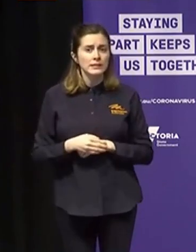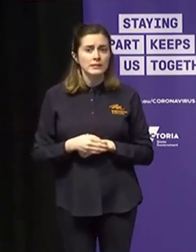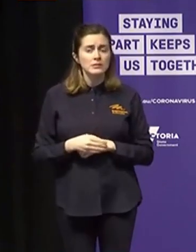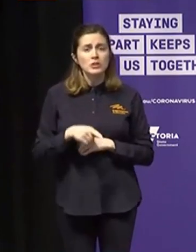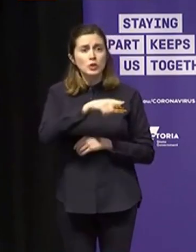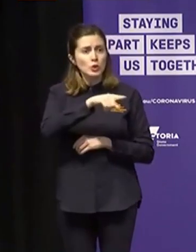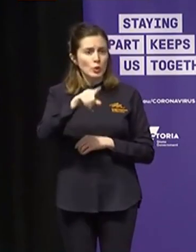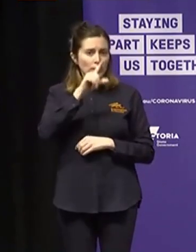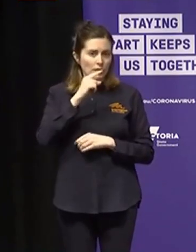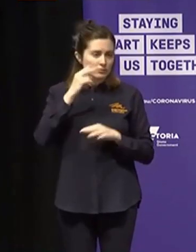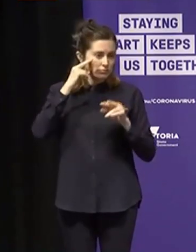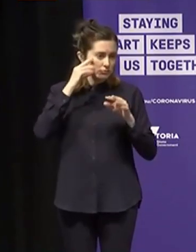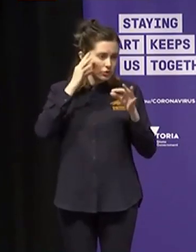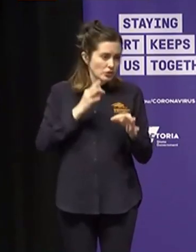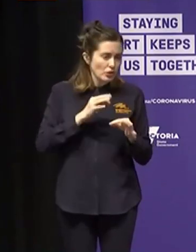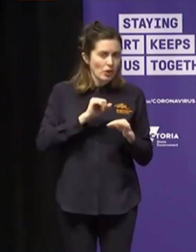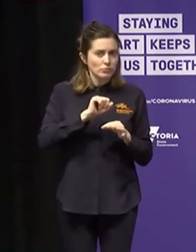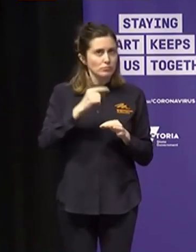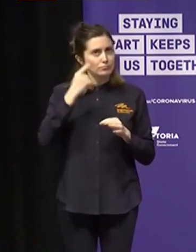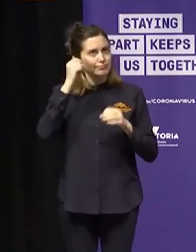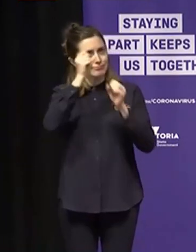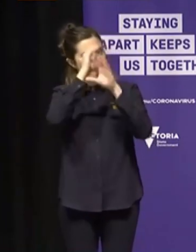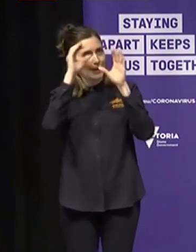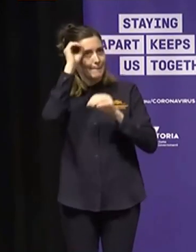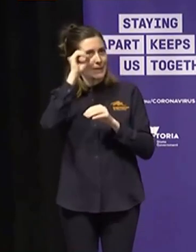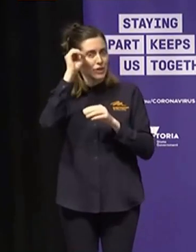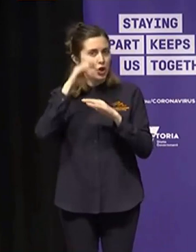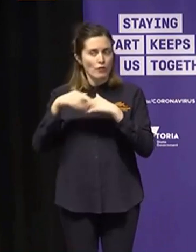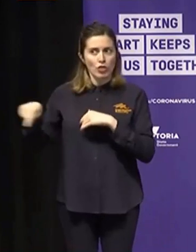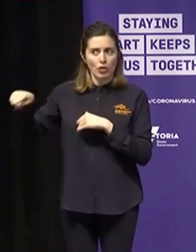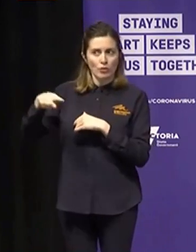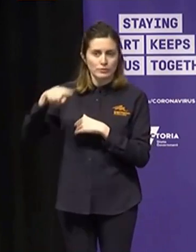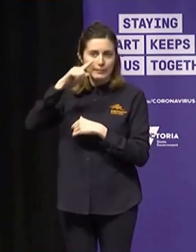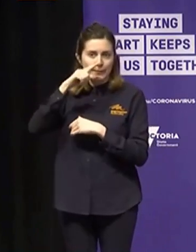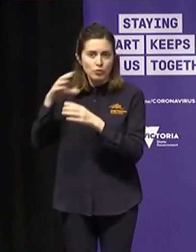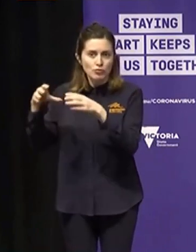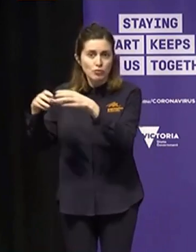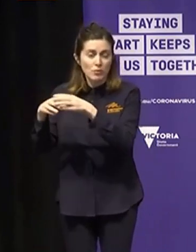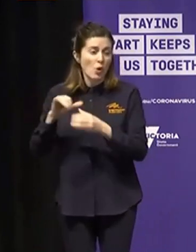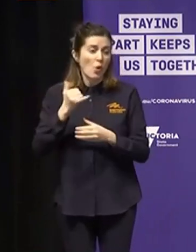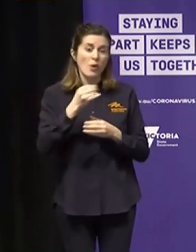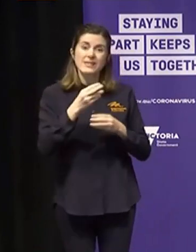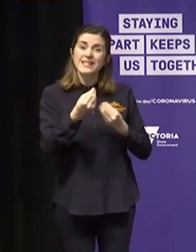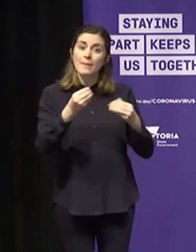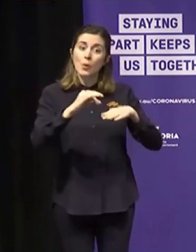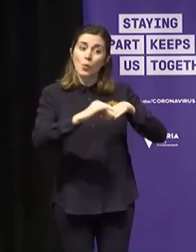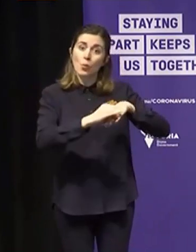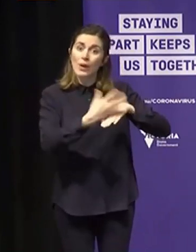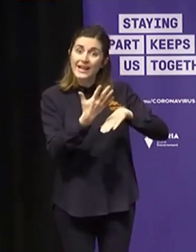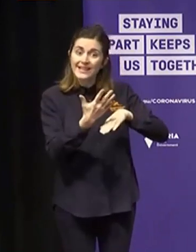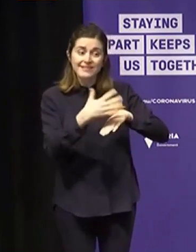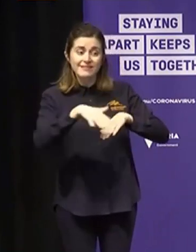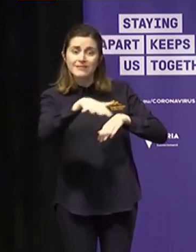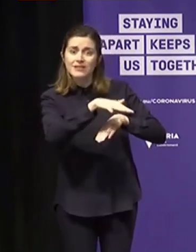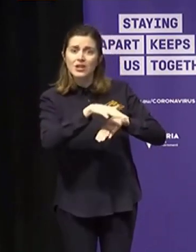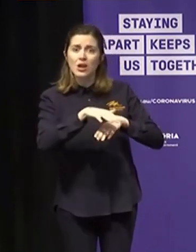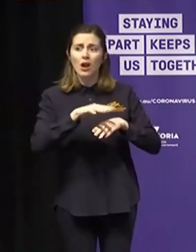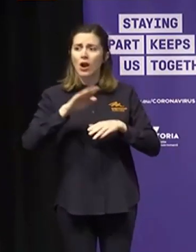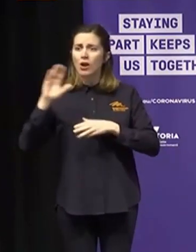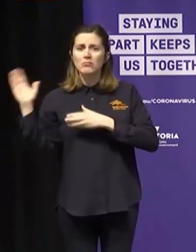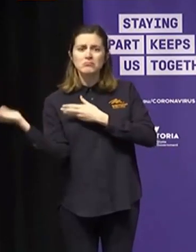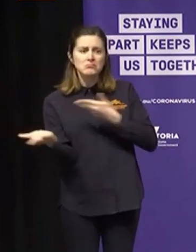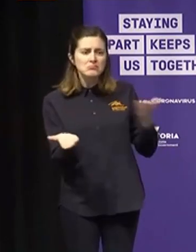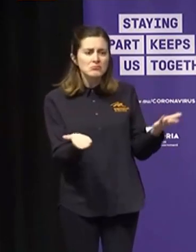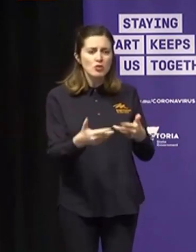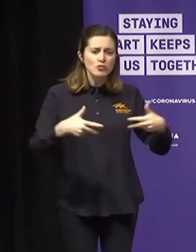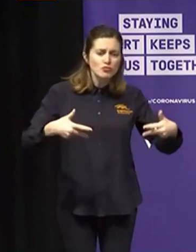fine. We've had outbreaks at very large weddings. We've had outbreaks connected to hospitality venues and various activities over